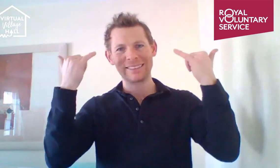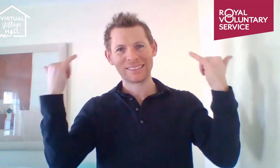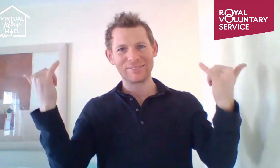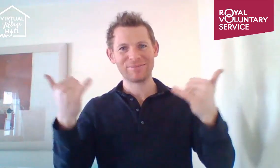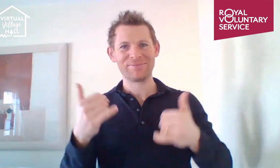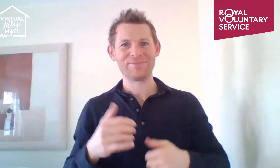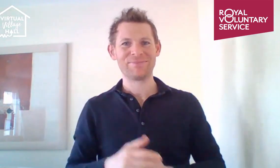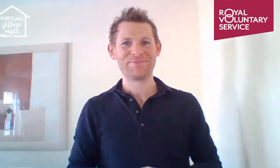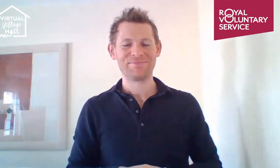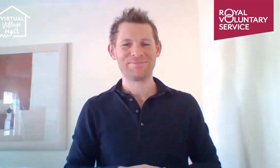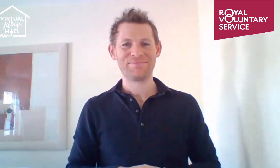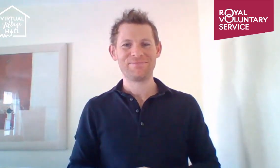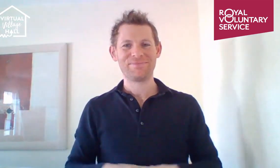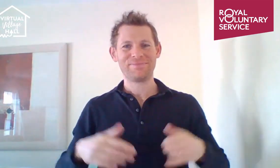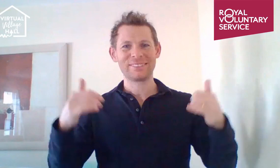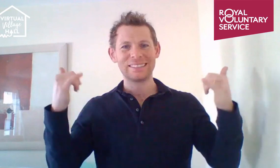is celebrate or celebration.